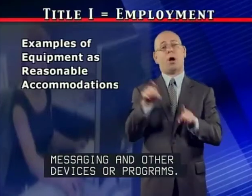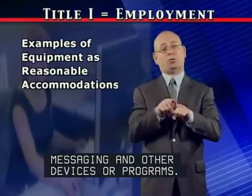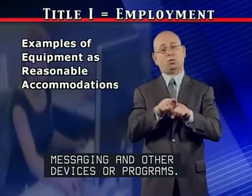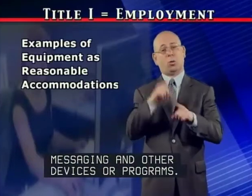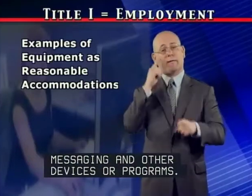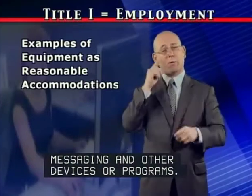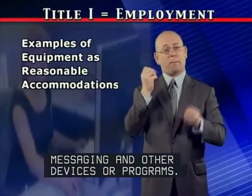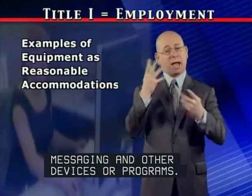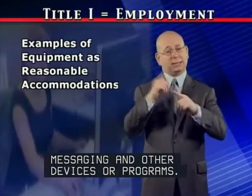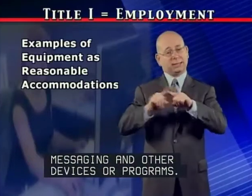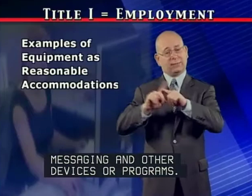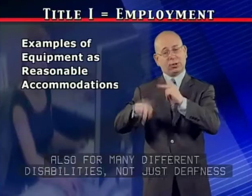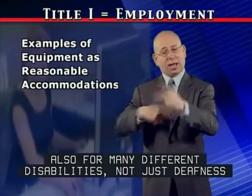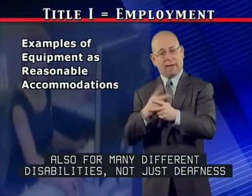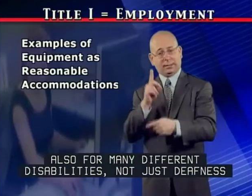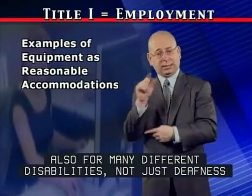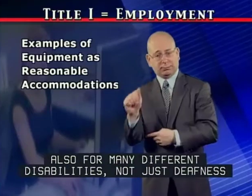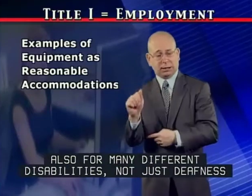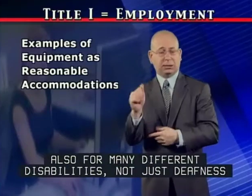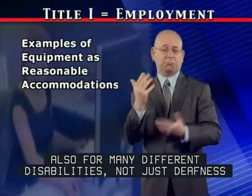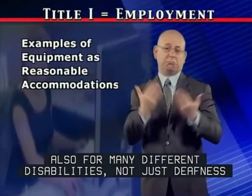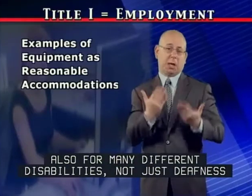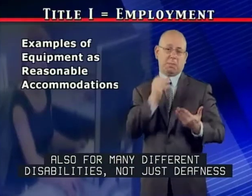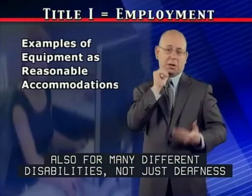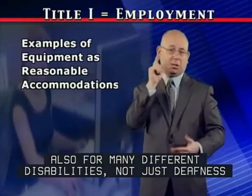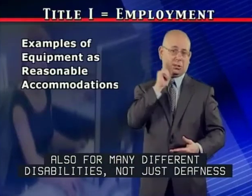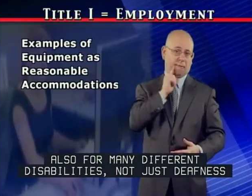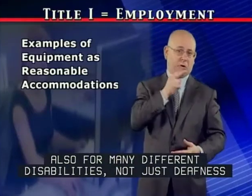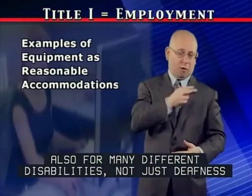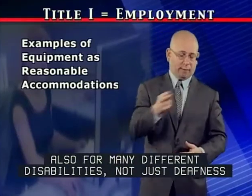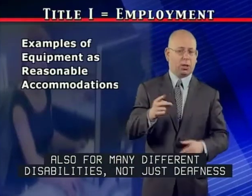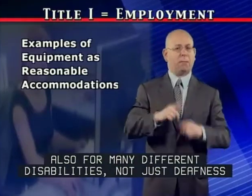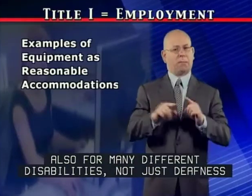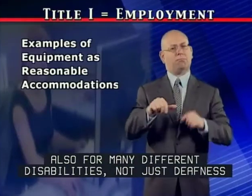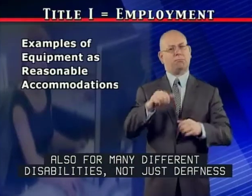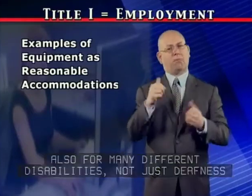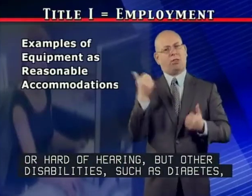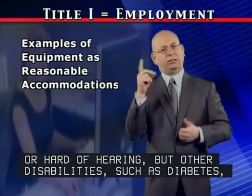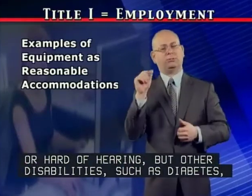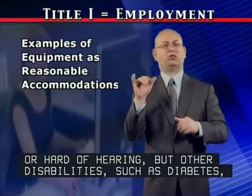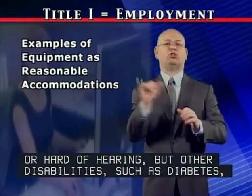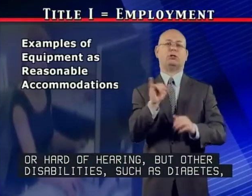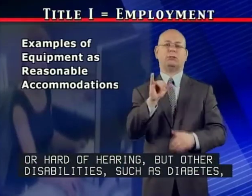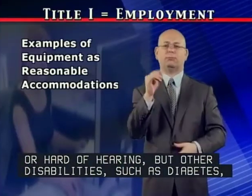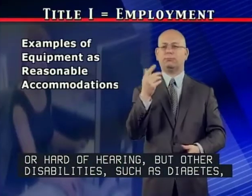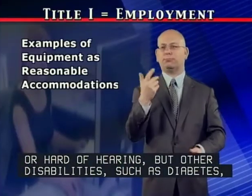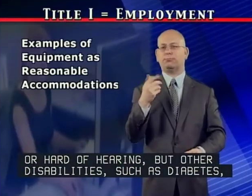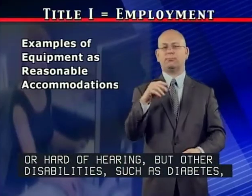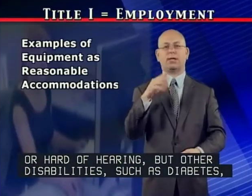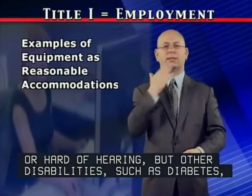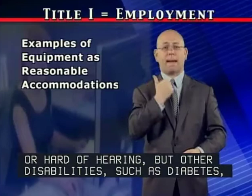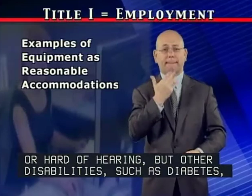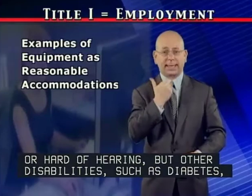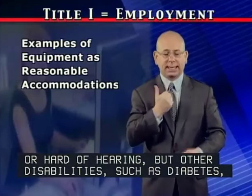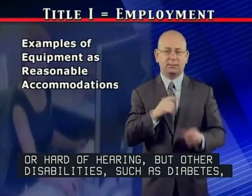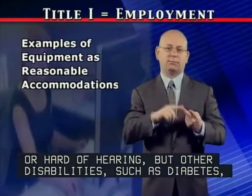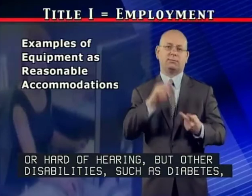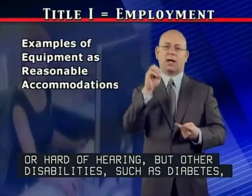programs. Also, for many different disabilities, not just deafness or hard of hearing, but other disabilities such